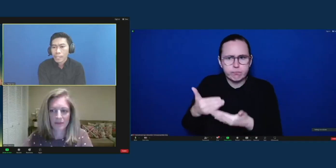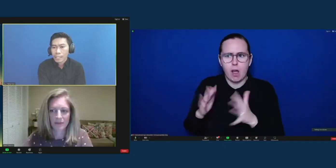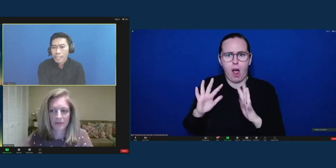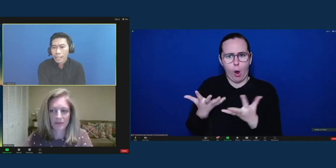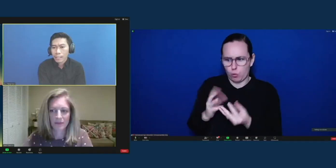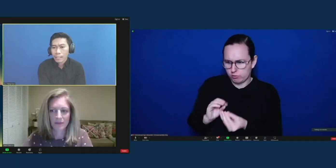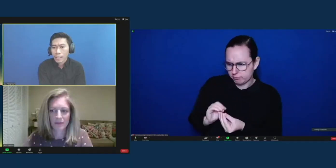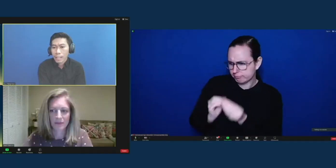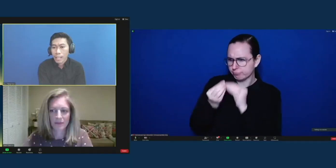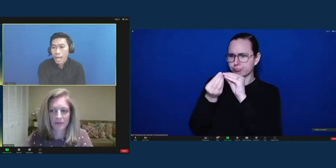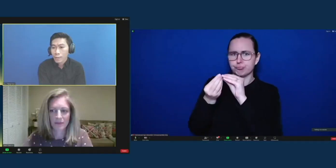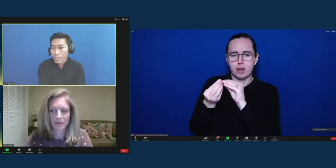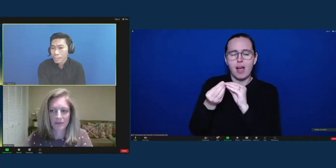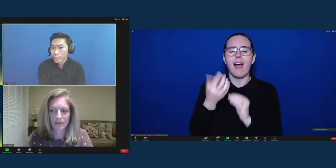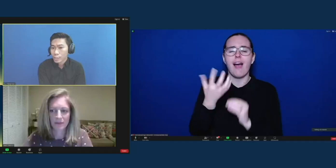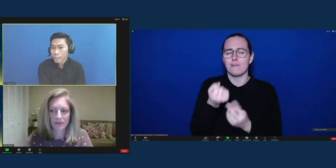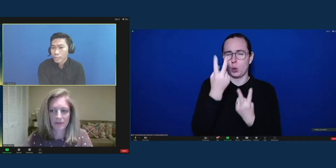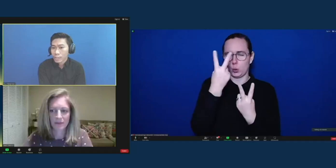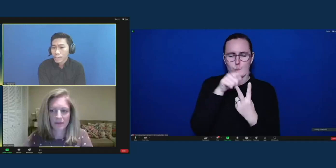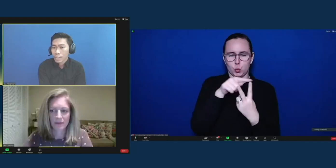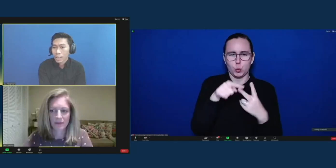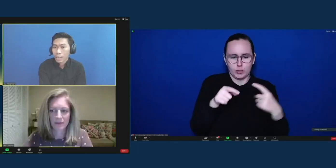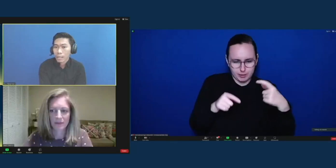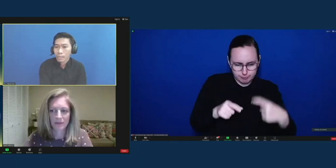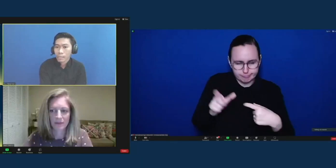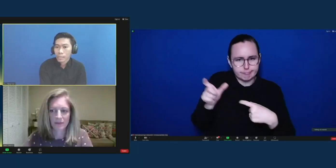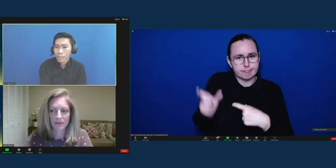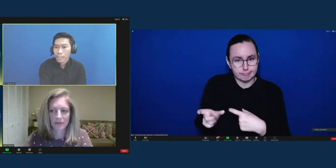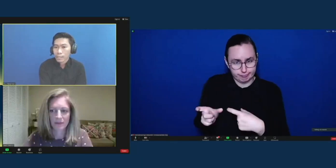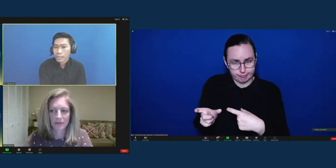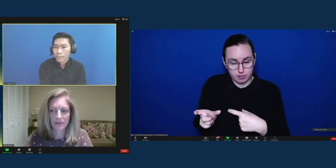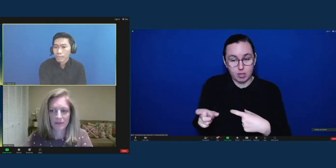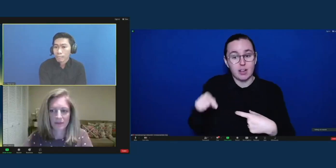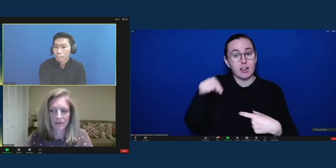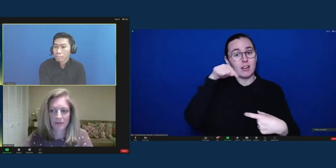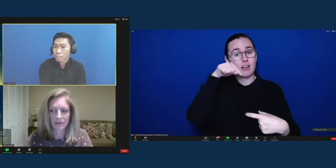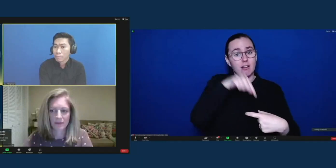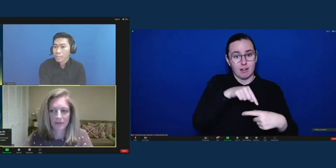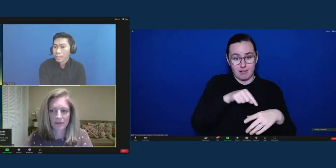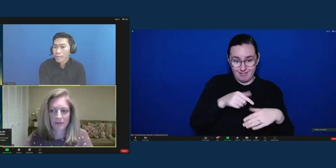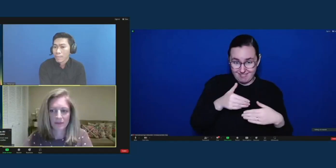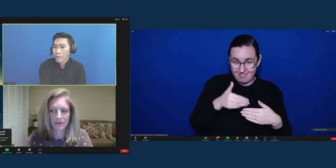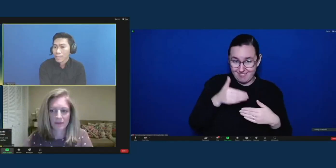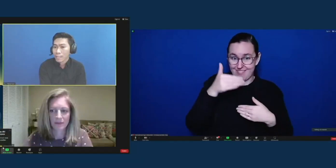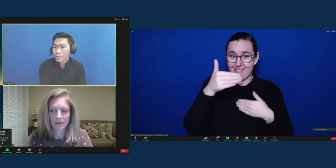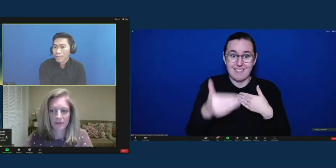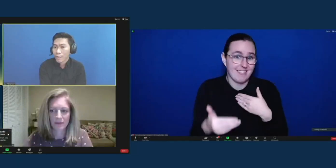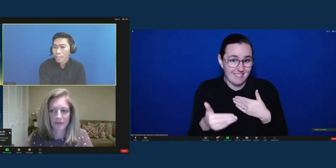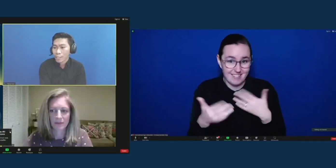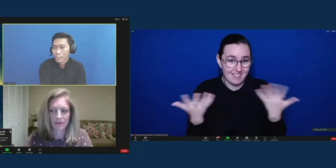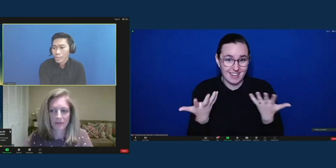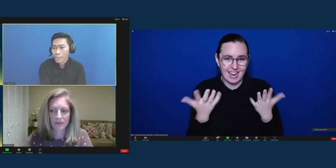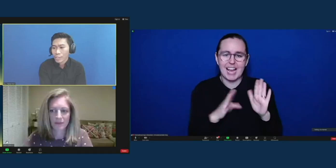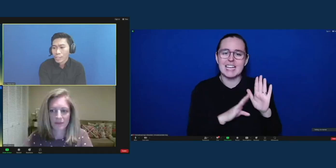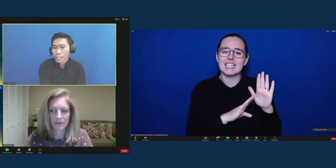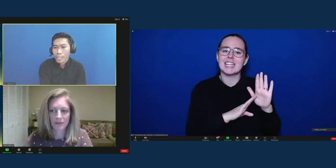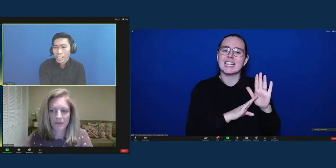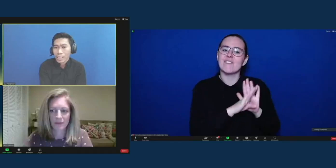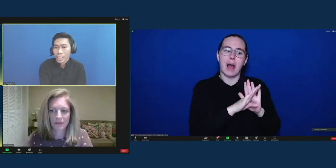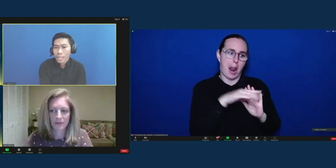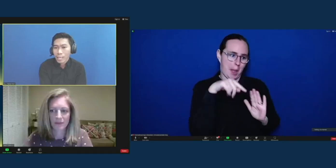developed sign language stories that are important for the